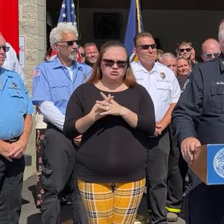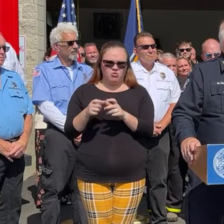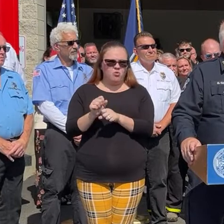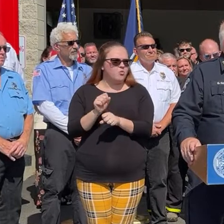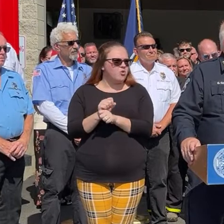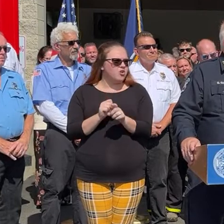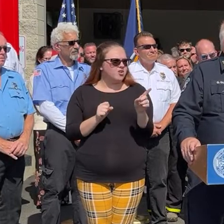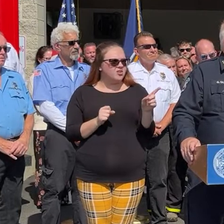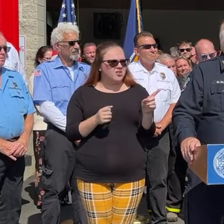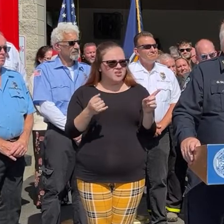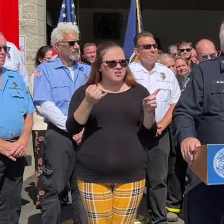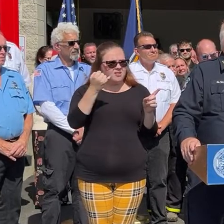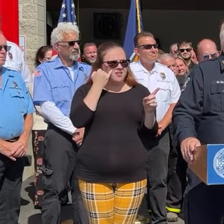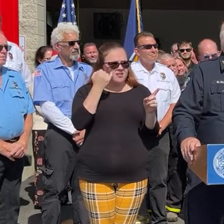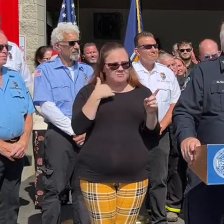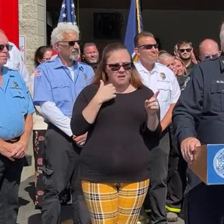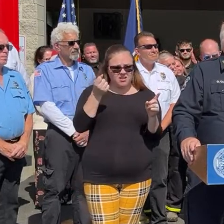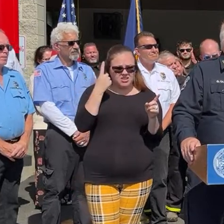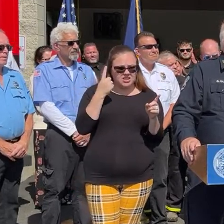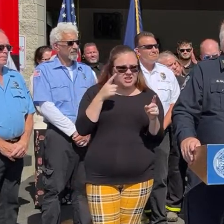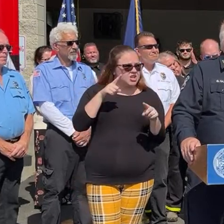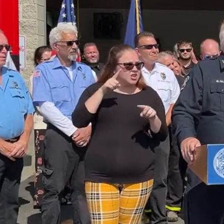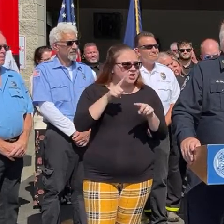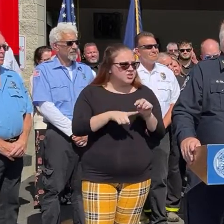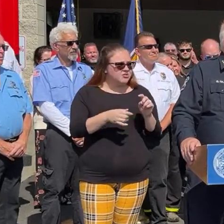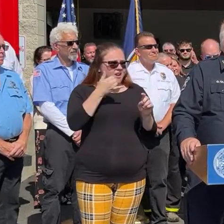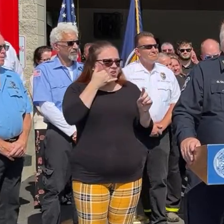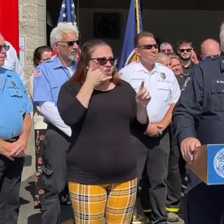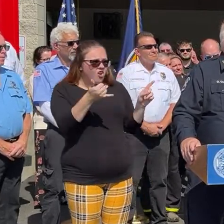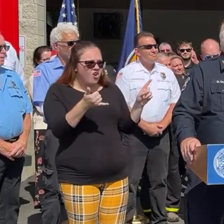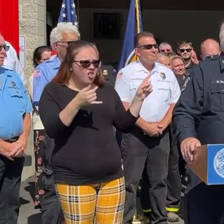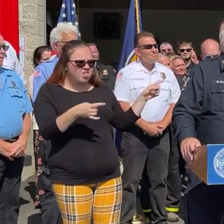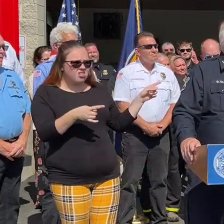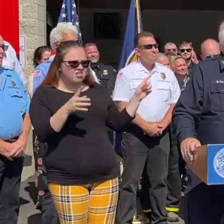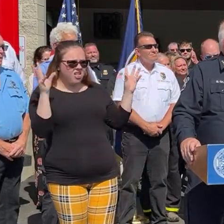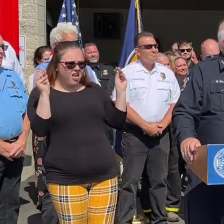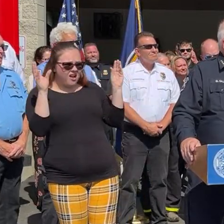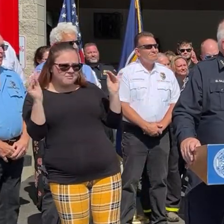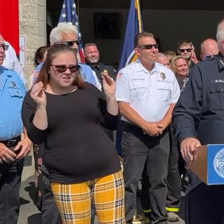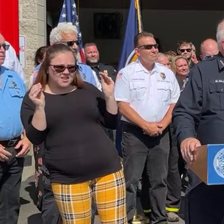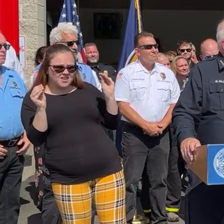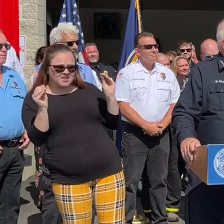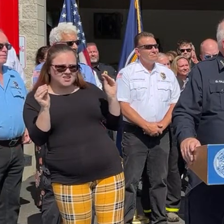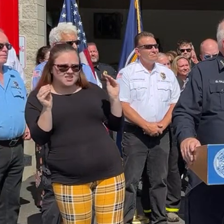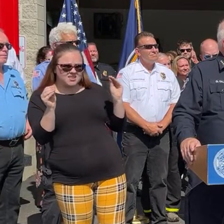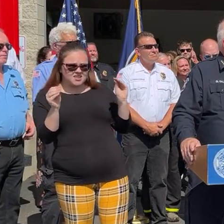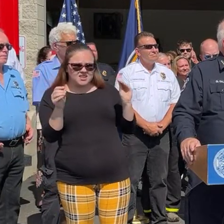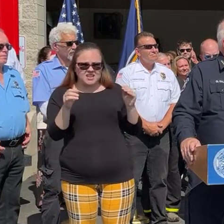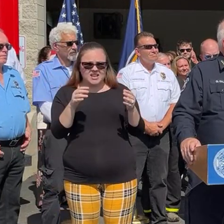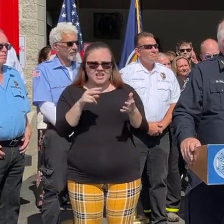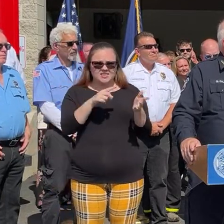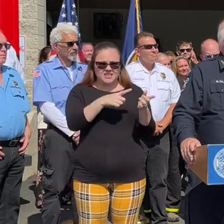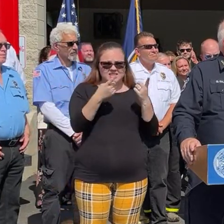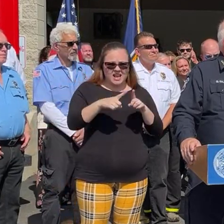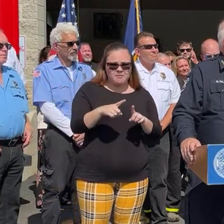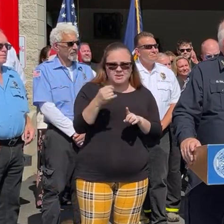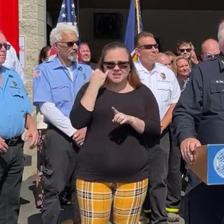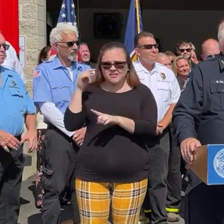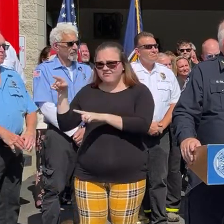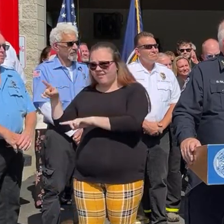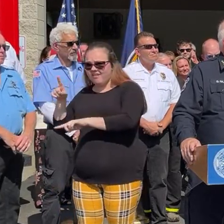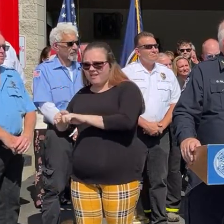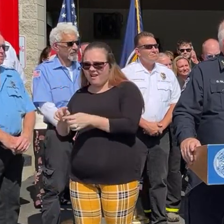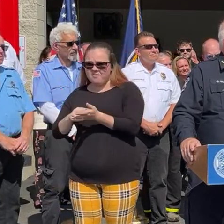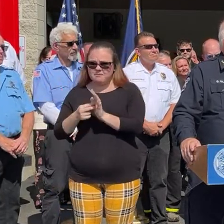Well, Greg, if this is, as I understand it, you can't call this ambulance. It's dispatched if these guys can't get to it, then these guys go